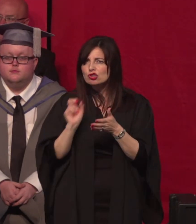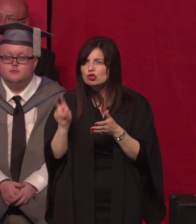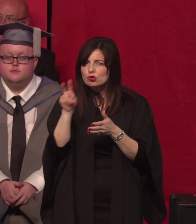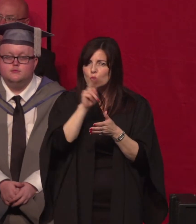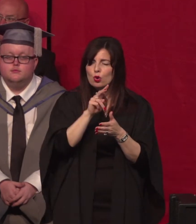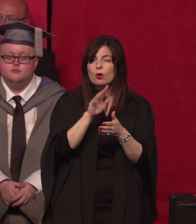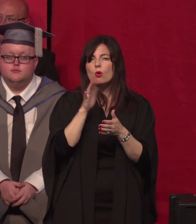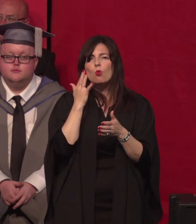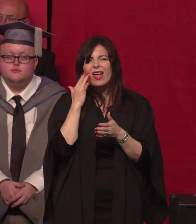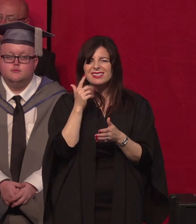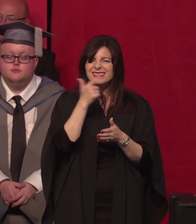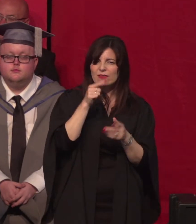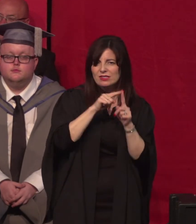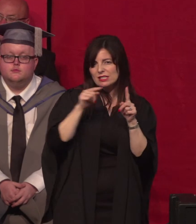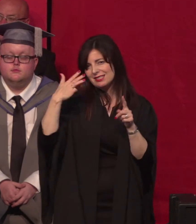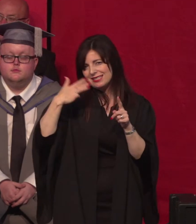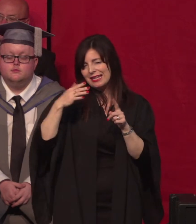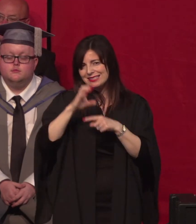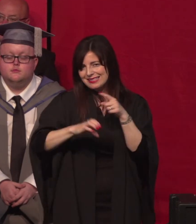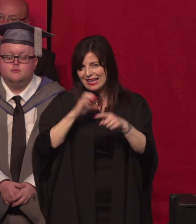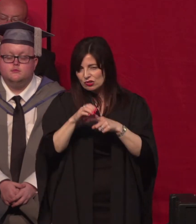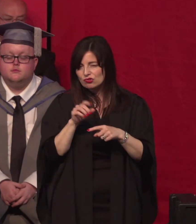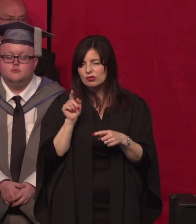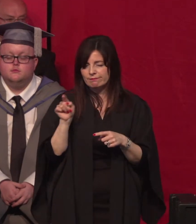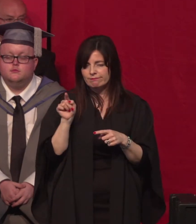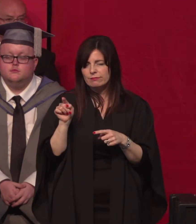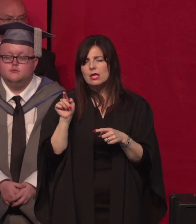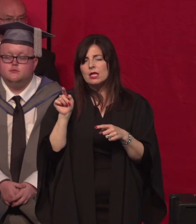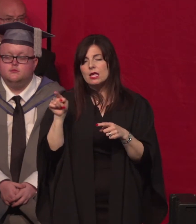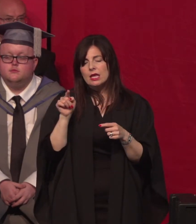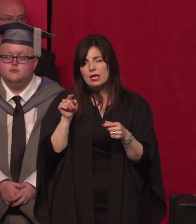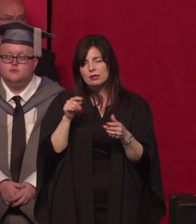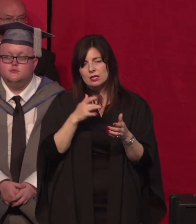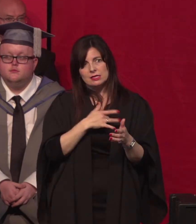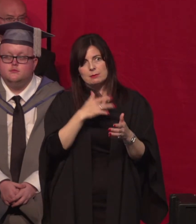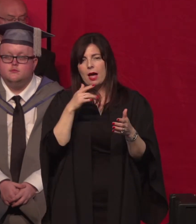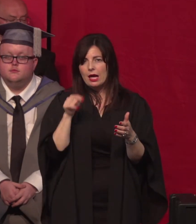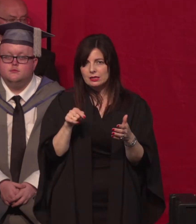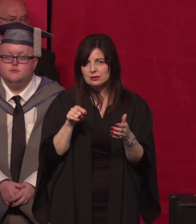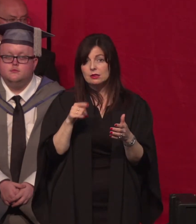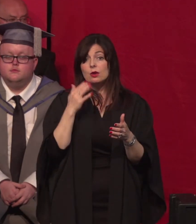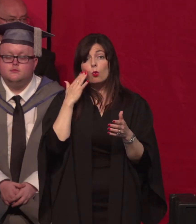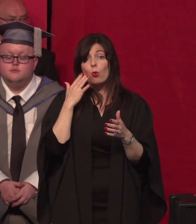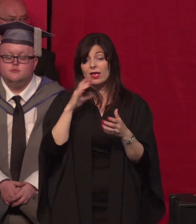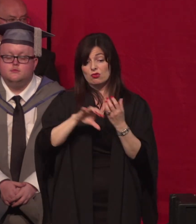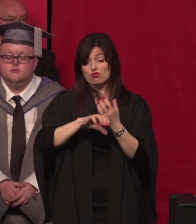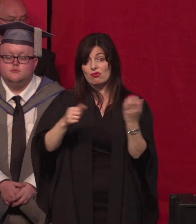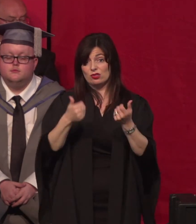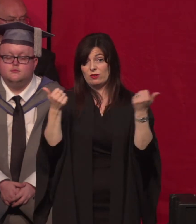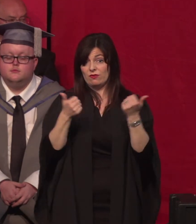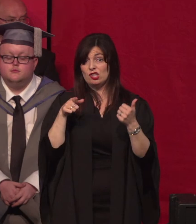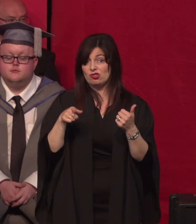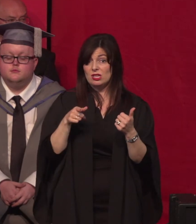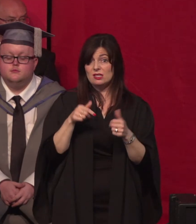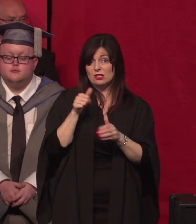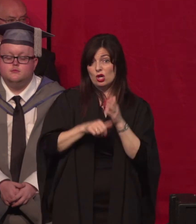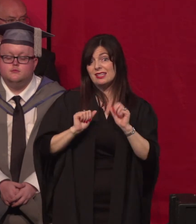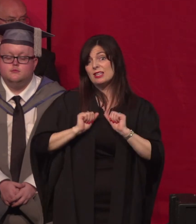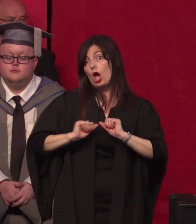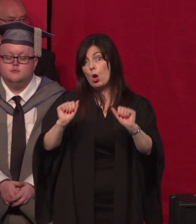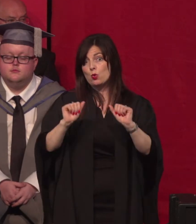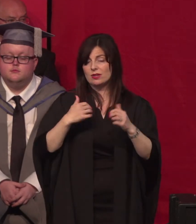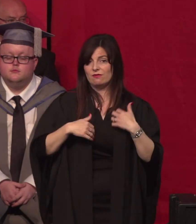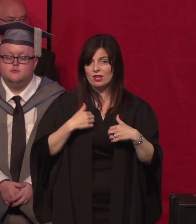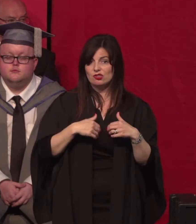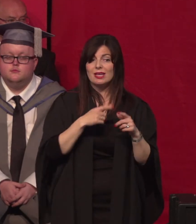17th and 19th centuries. He was so inspired when he graduated that he set off on his own adventure, hitchhiking from England